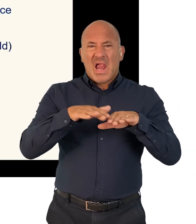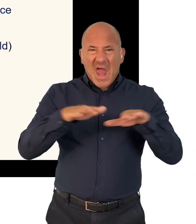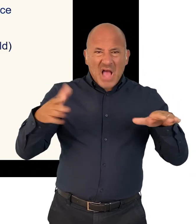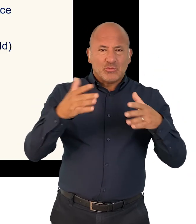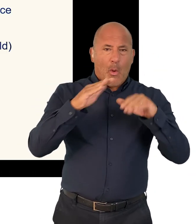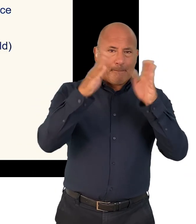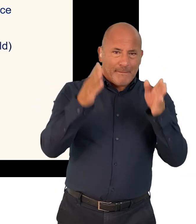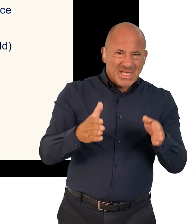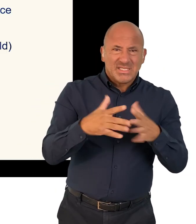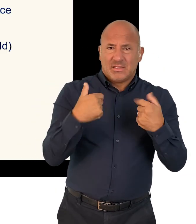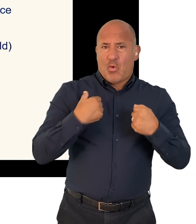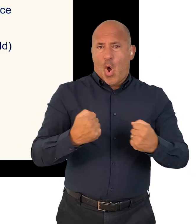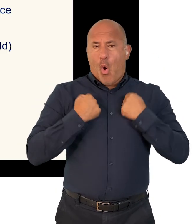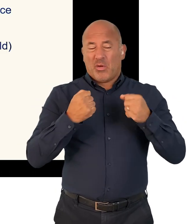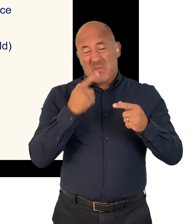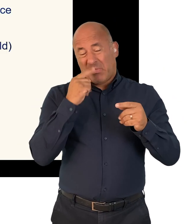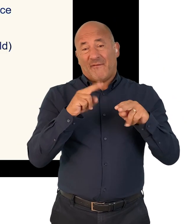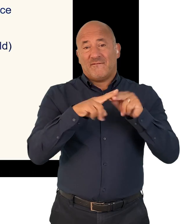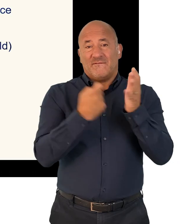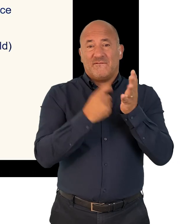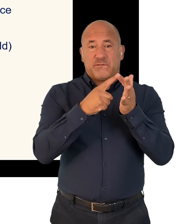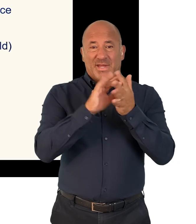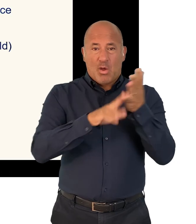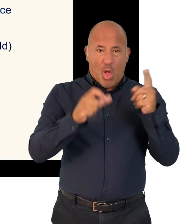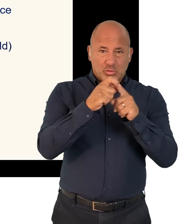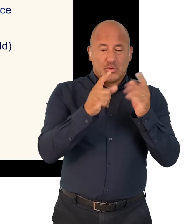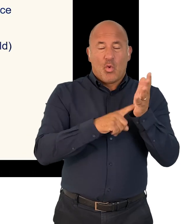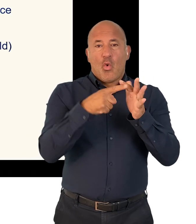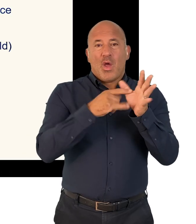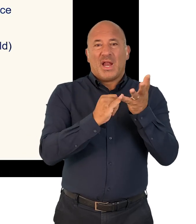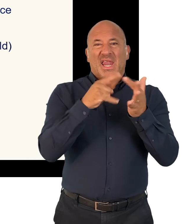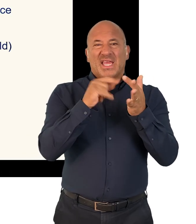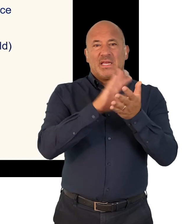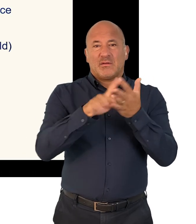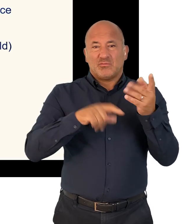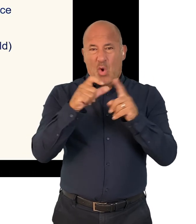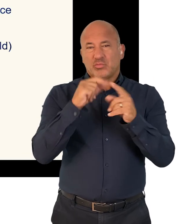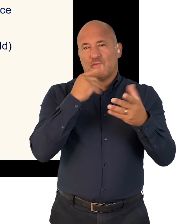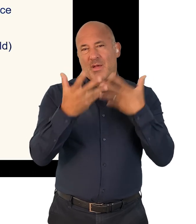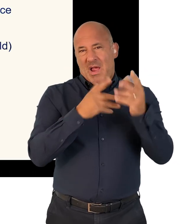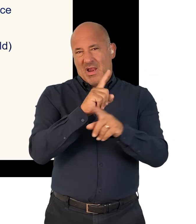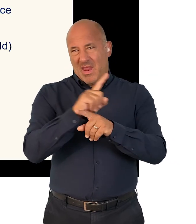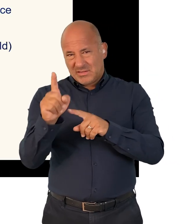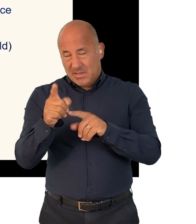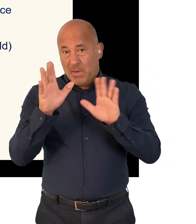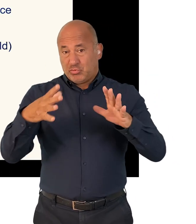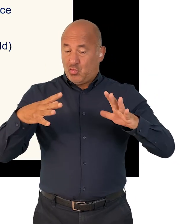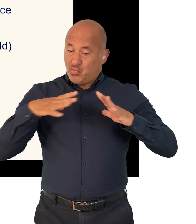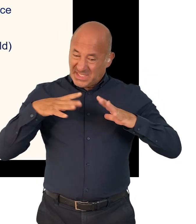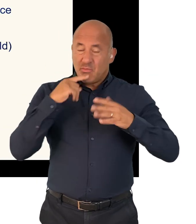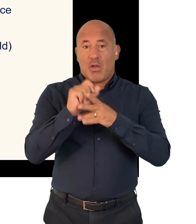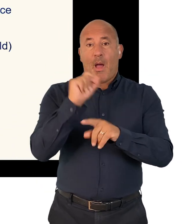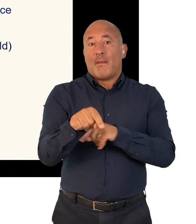appropriate ownership of land and/or buildings, freehold or leasehold, which we'll come to later, and that has to be in place at the point of